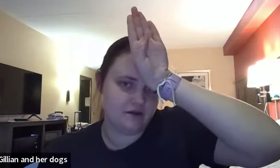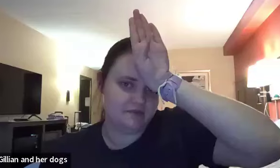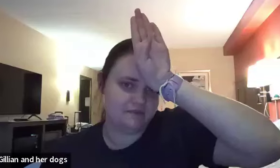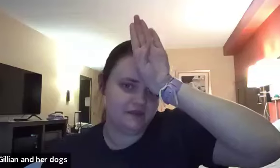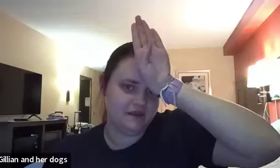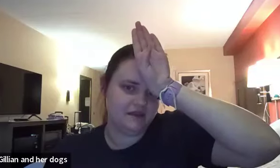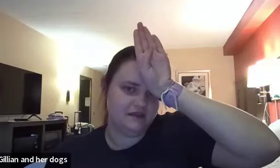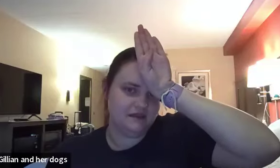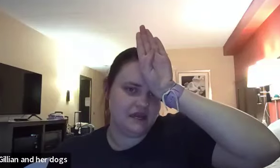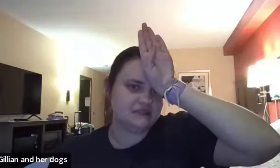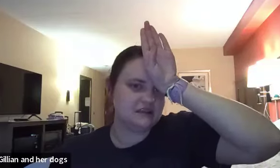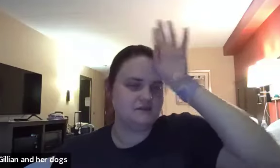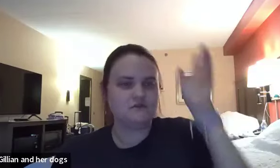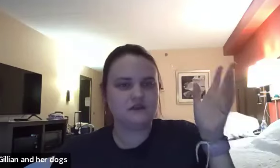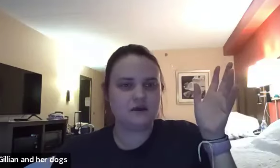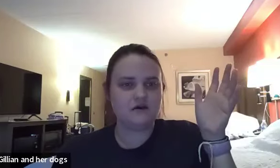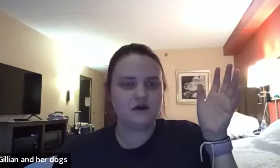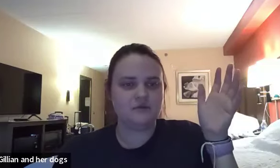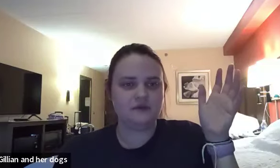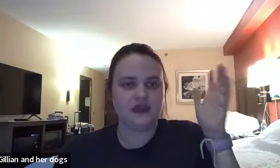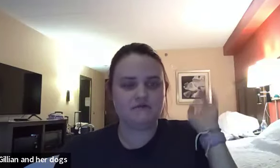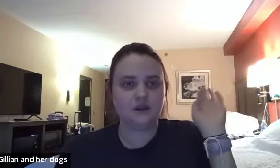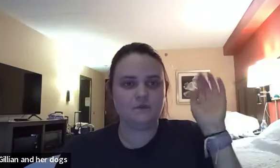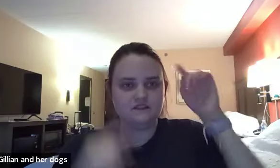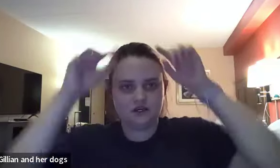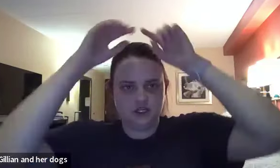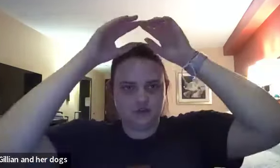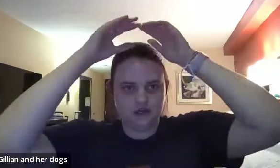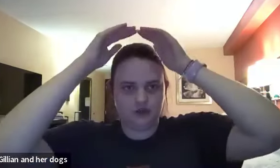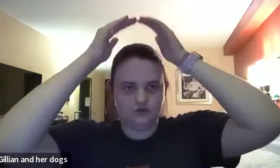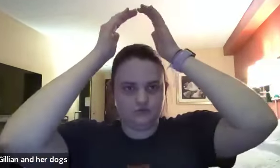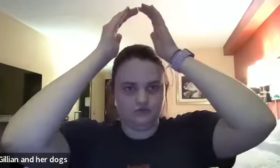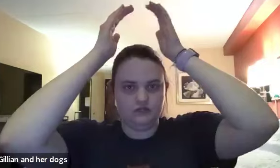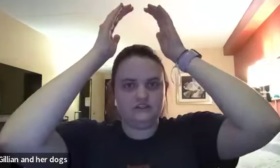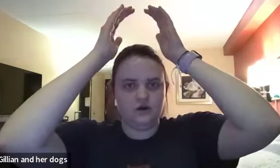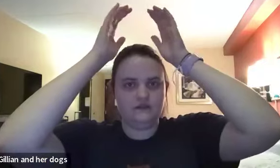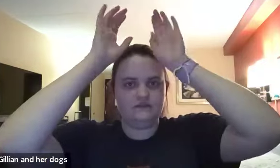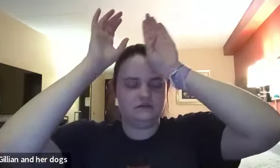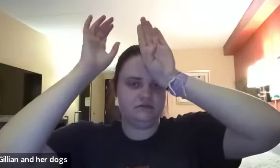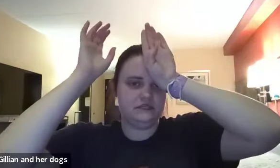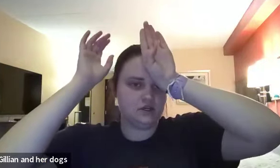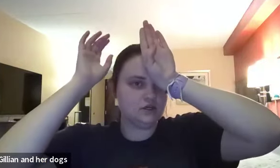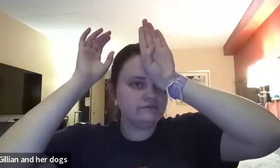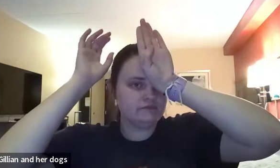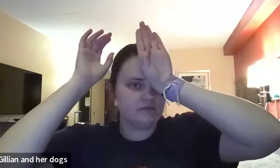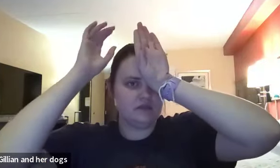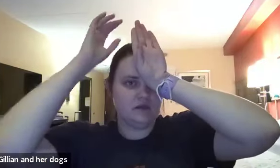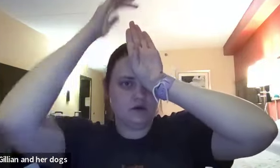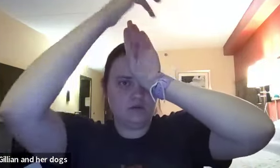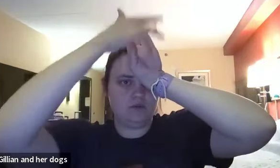fireman. And it's like if you think about when they have their helmets on and it kind of goes up really tall, like their sticker logo will be kind